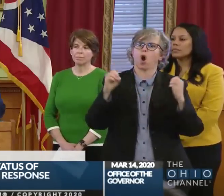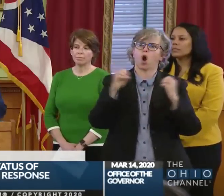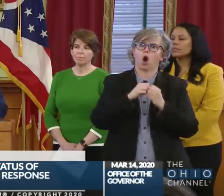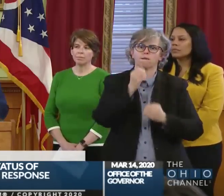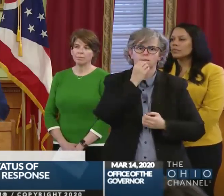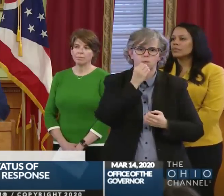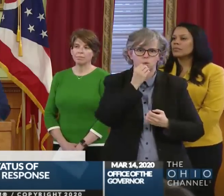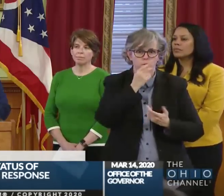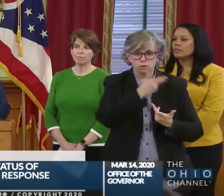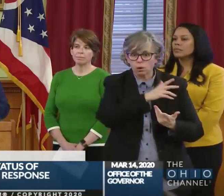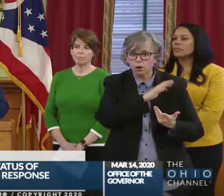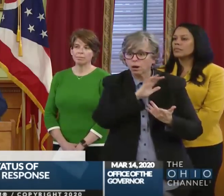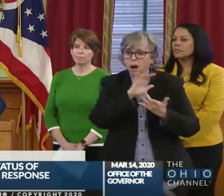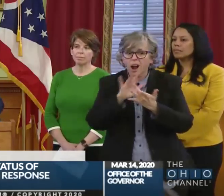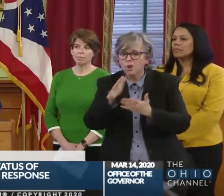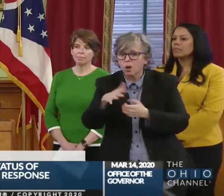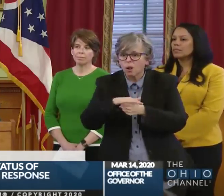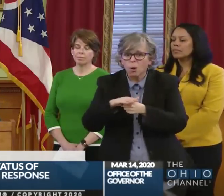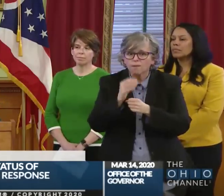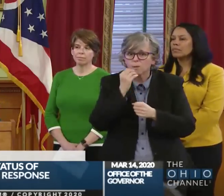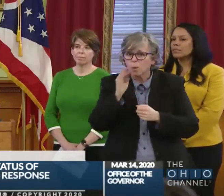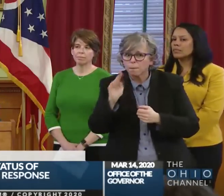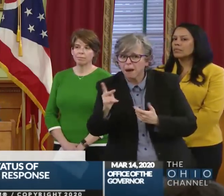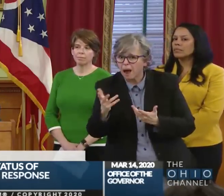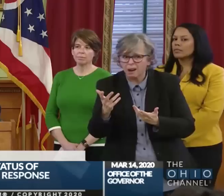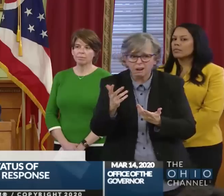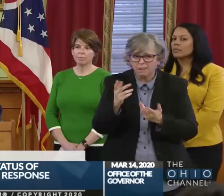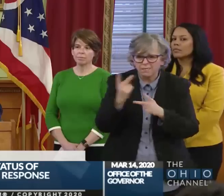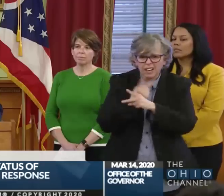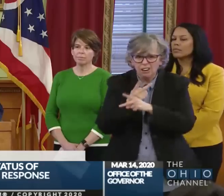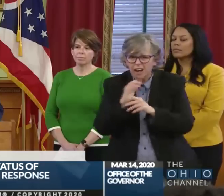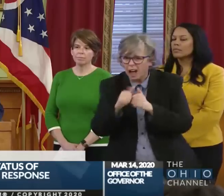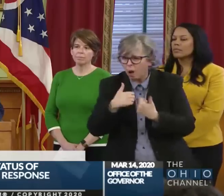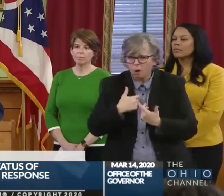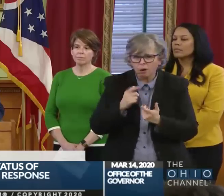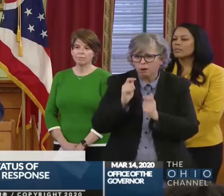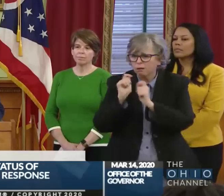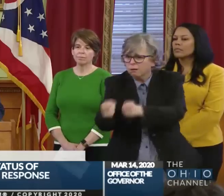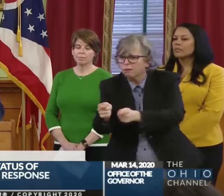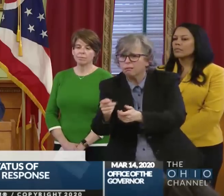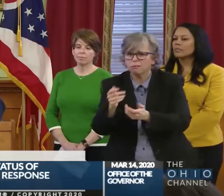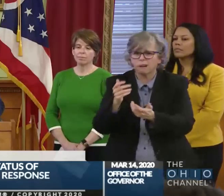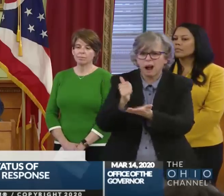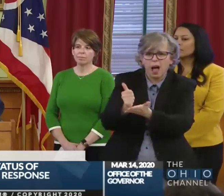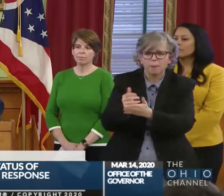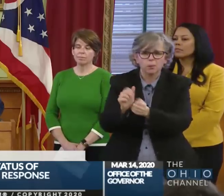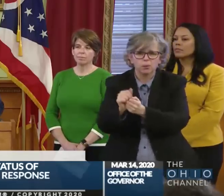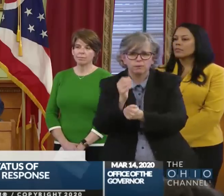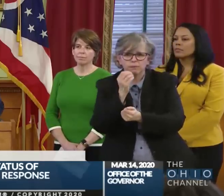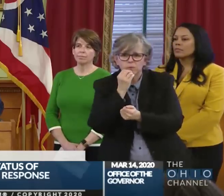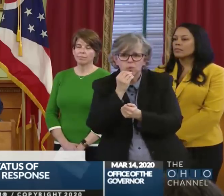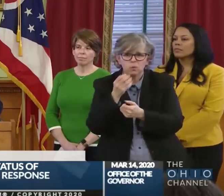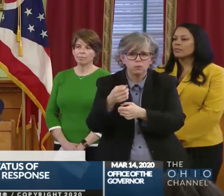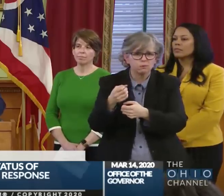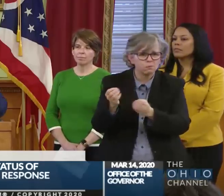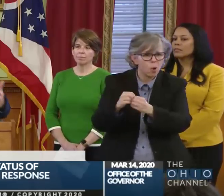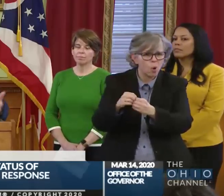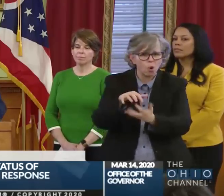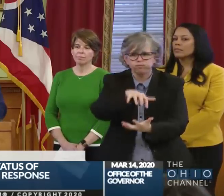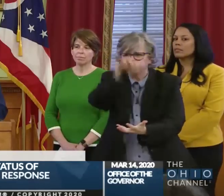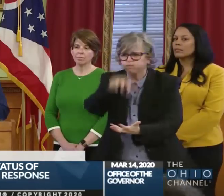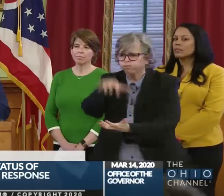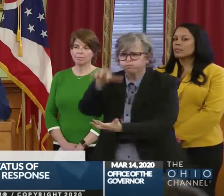Contact the local food bank in your community, find a way that you can help there. And one of the things is